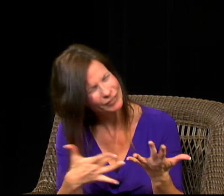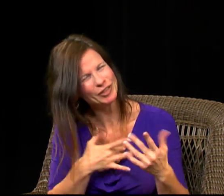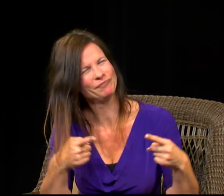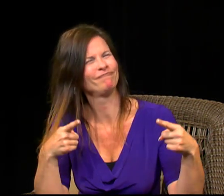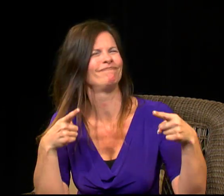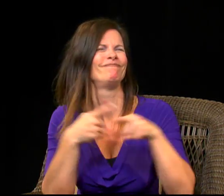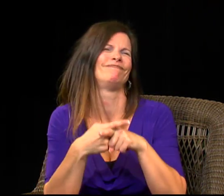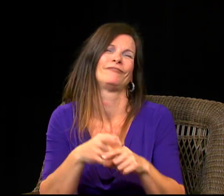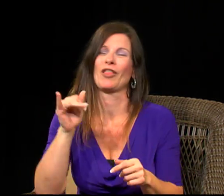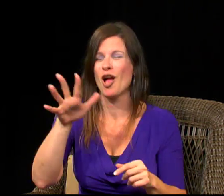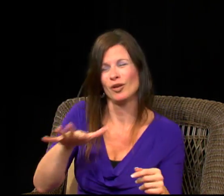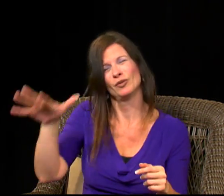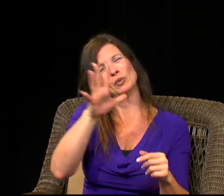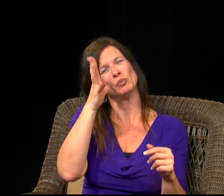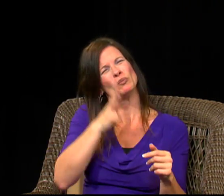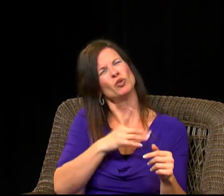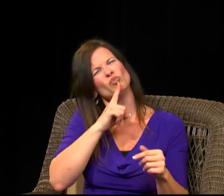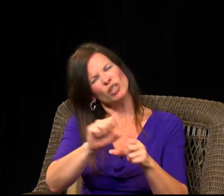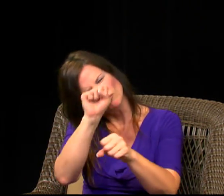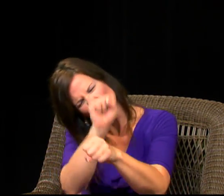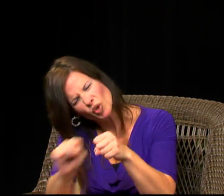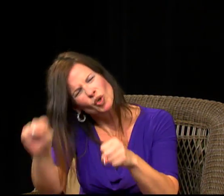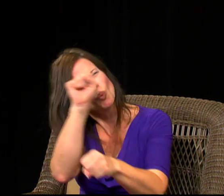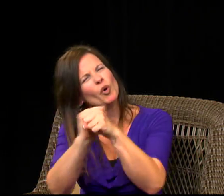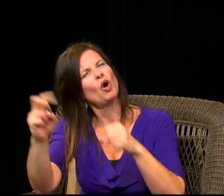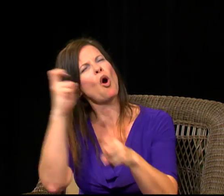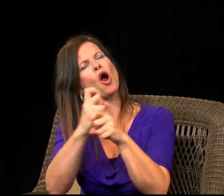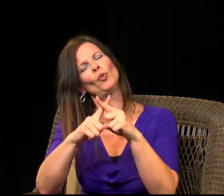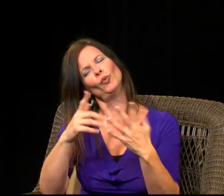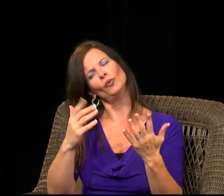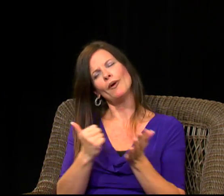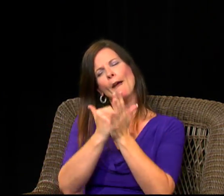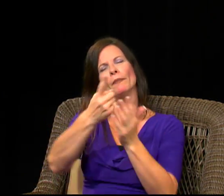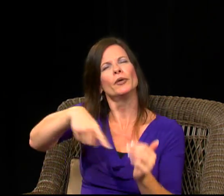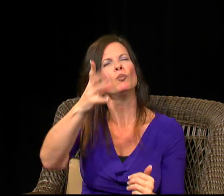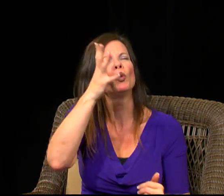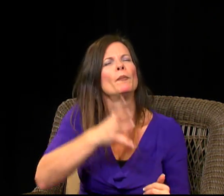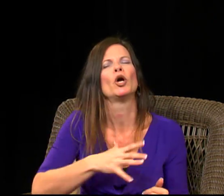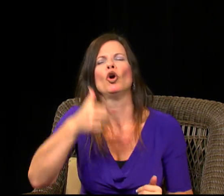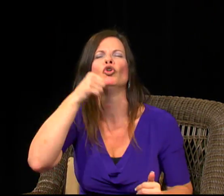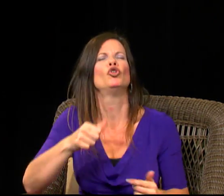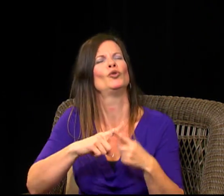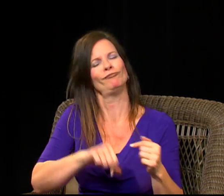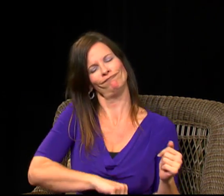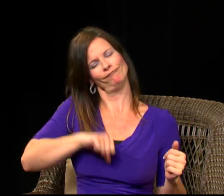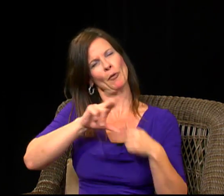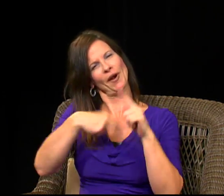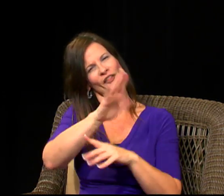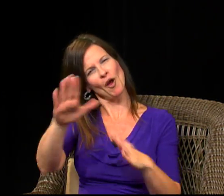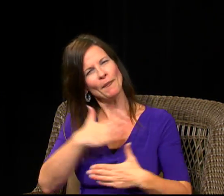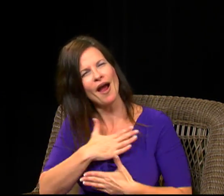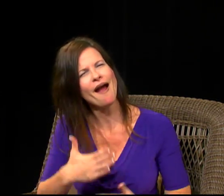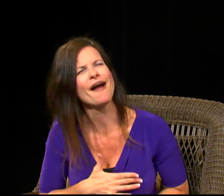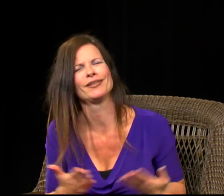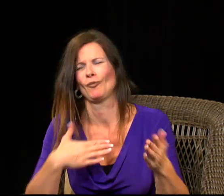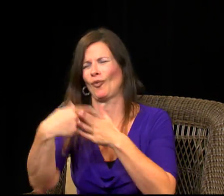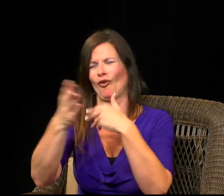for Convo to really label him as kind of this like perfect image of beautiful is a little bit offensive to me, because so many of us have